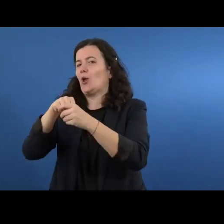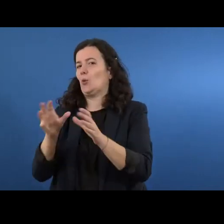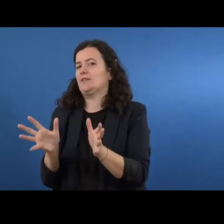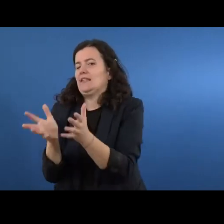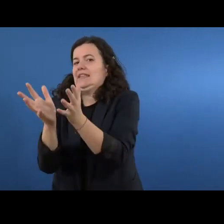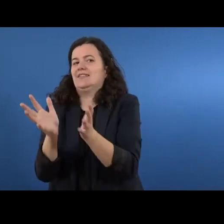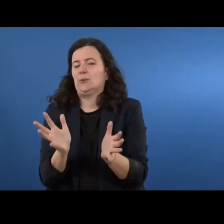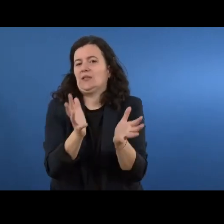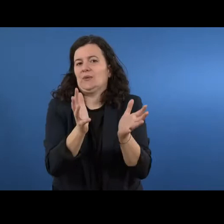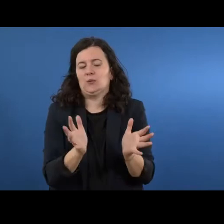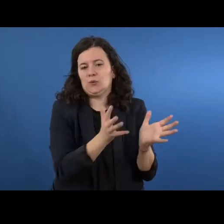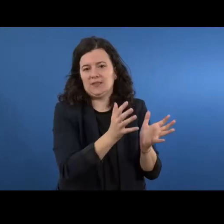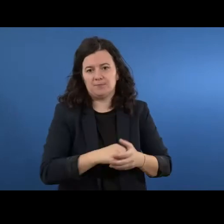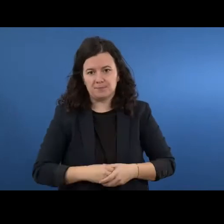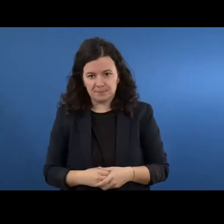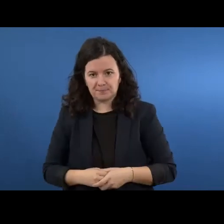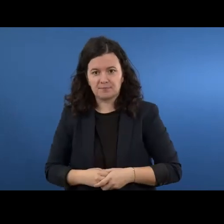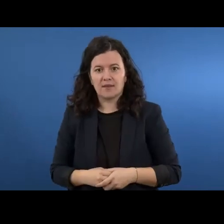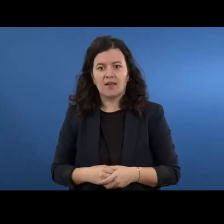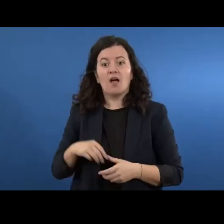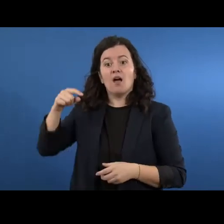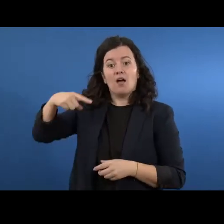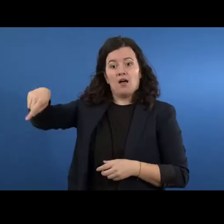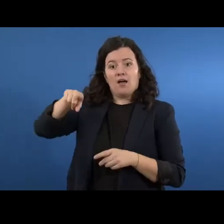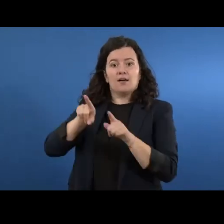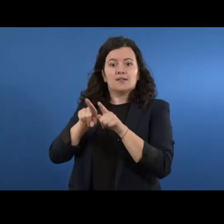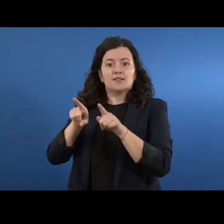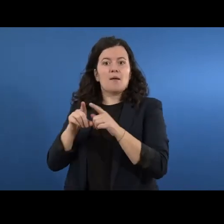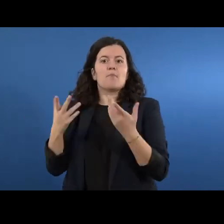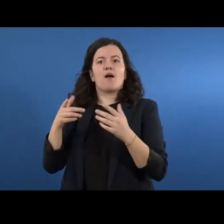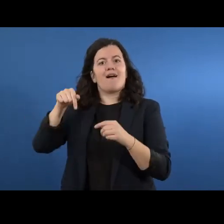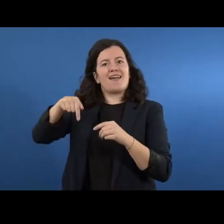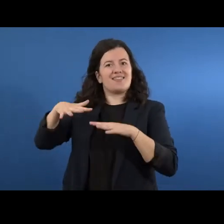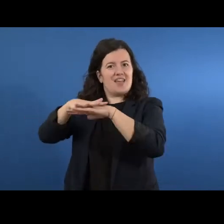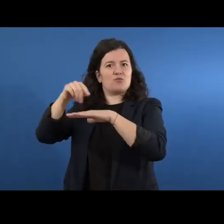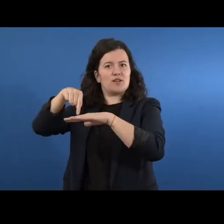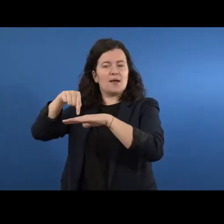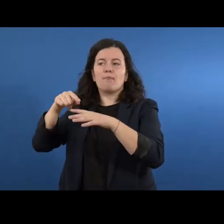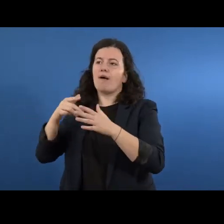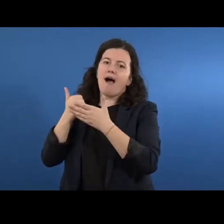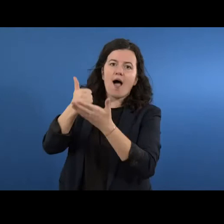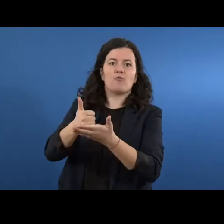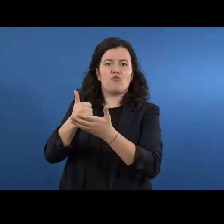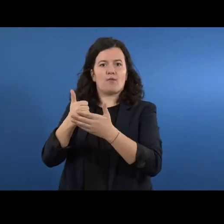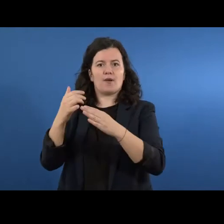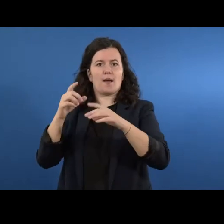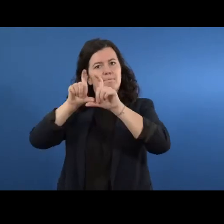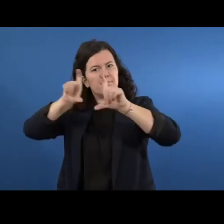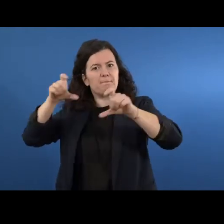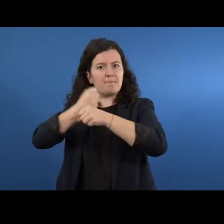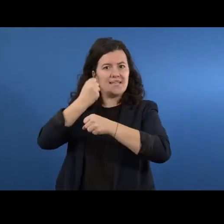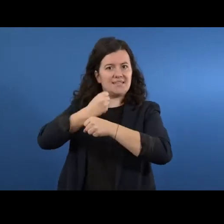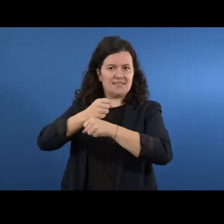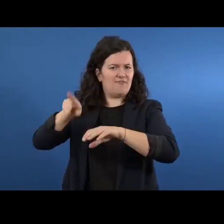specifically, we're a for and by business platform that promotes connections, capacity building, and collaborations of businesses in the